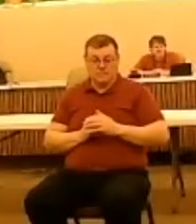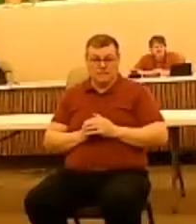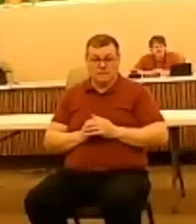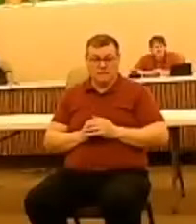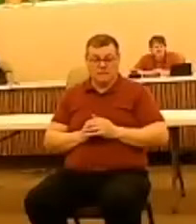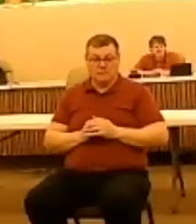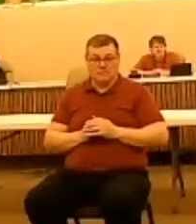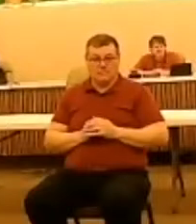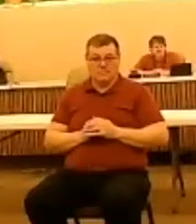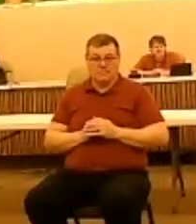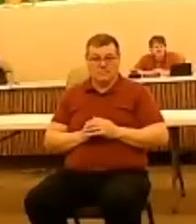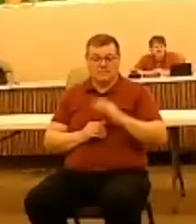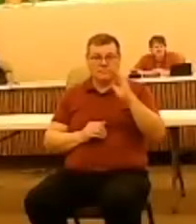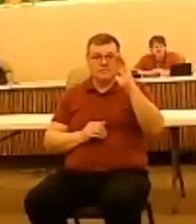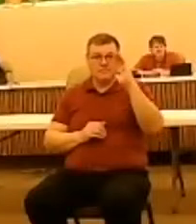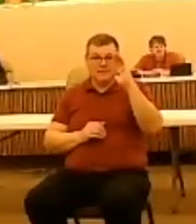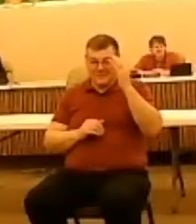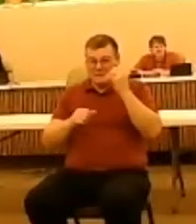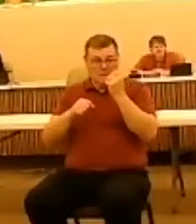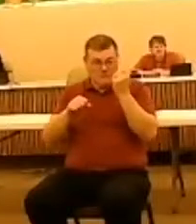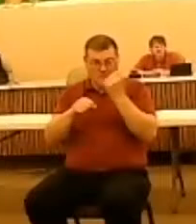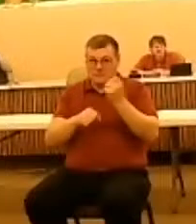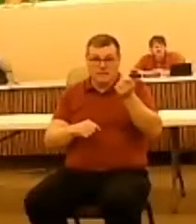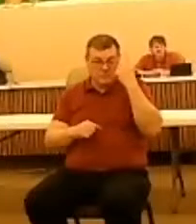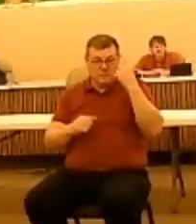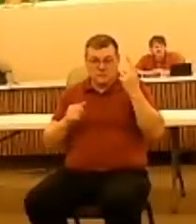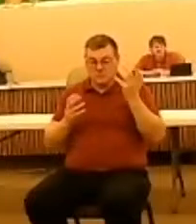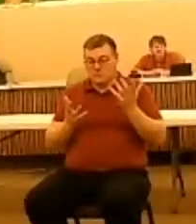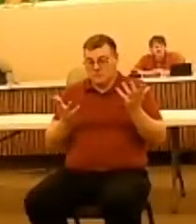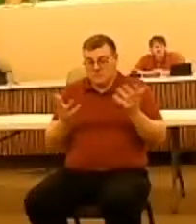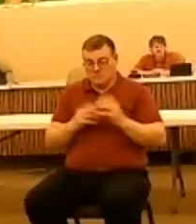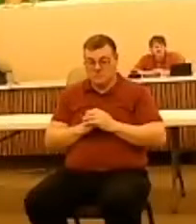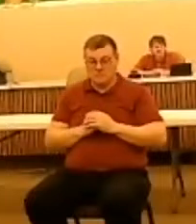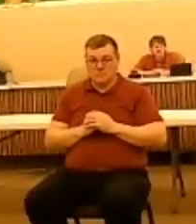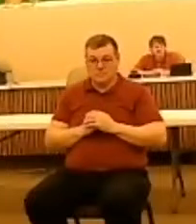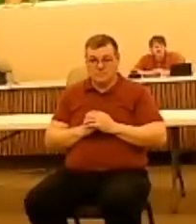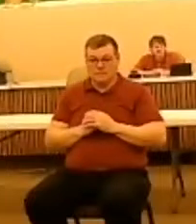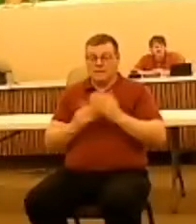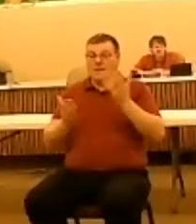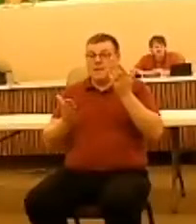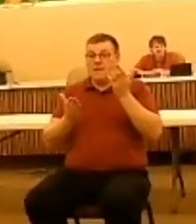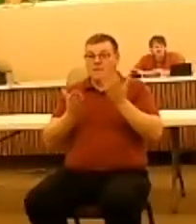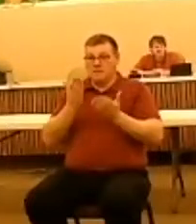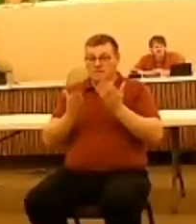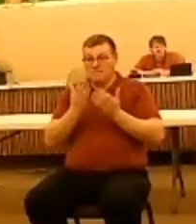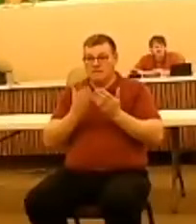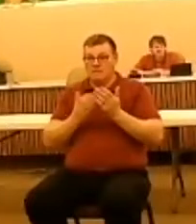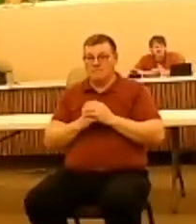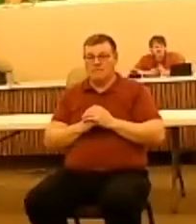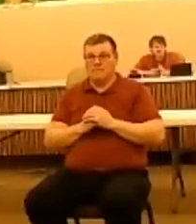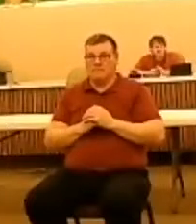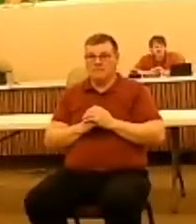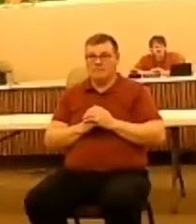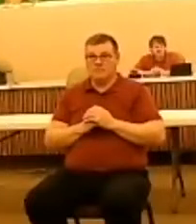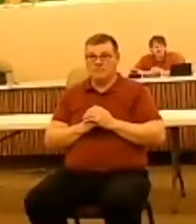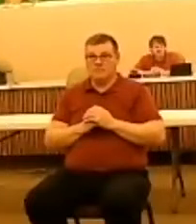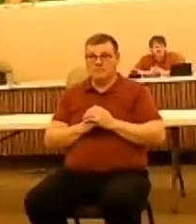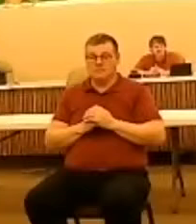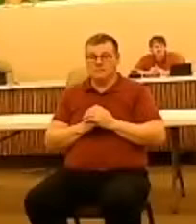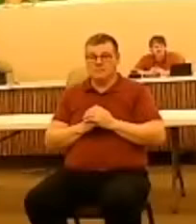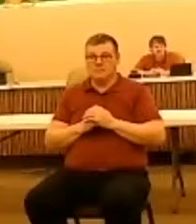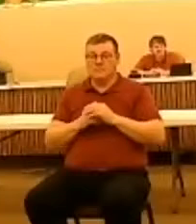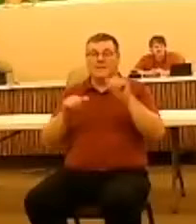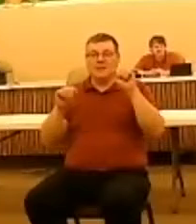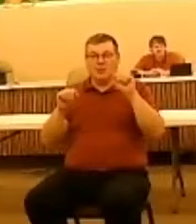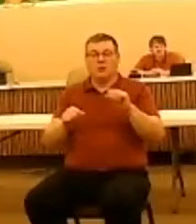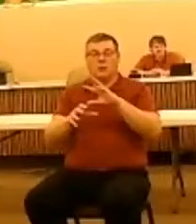it just makes sense. Well, maybe there could be some, maybe they could